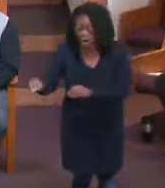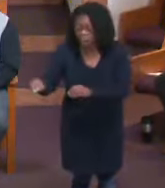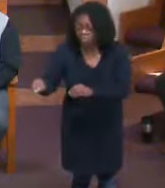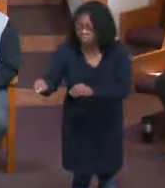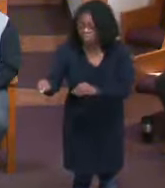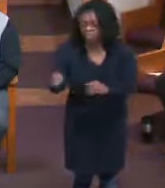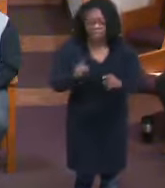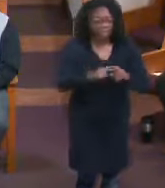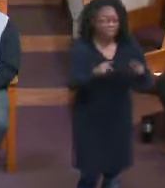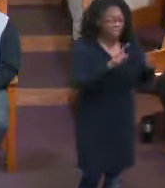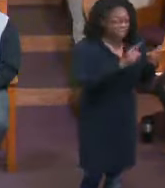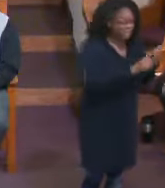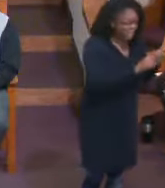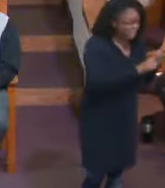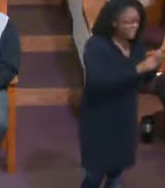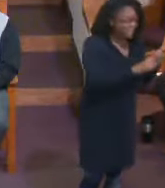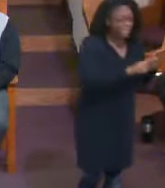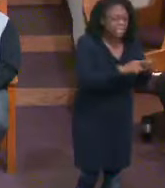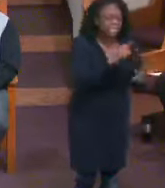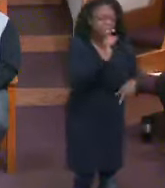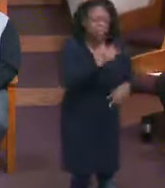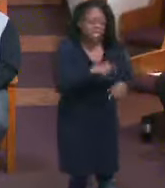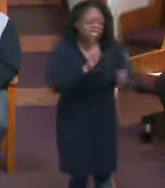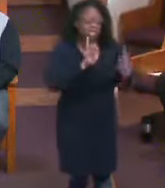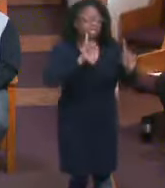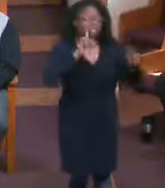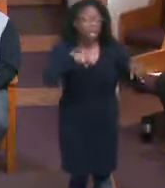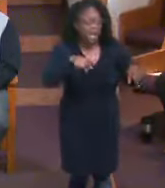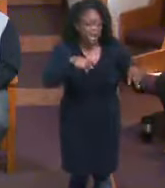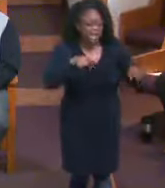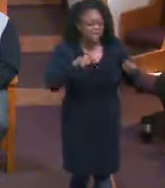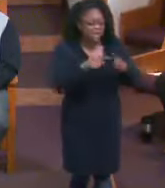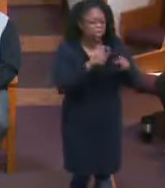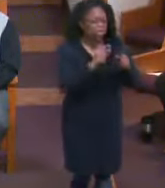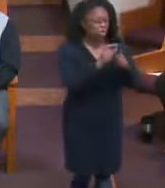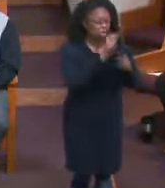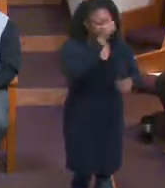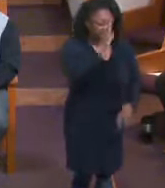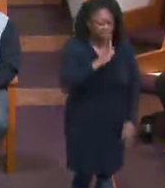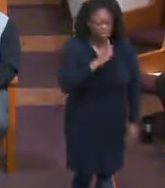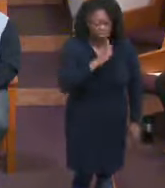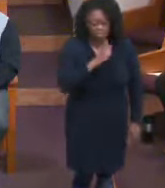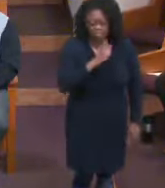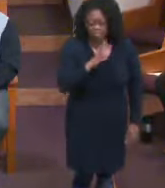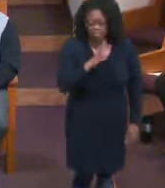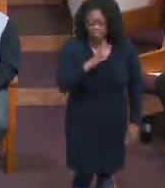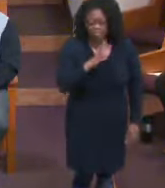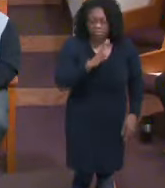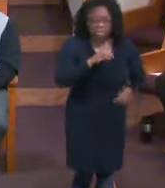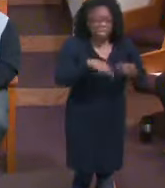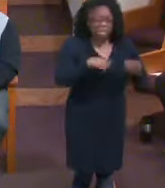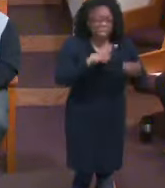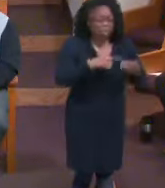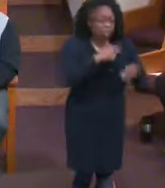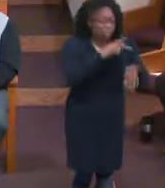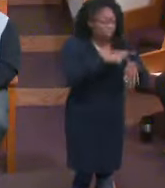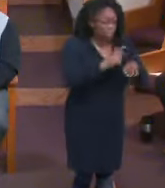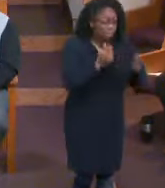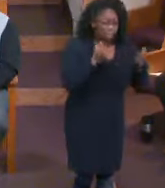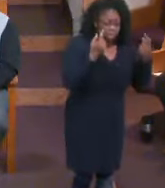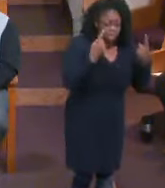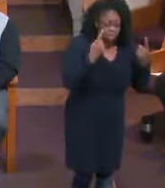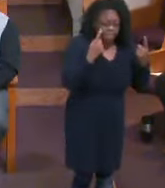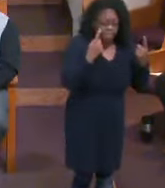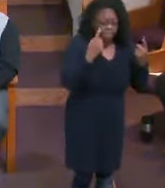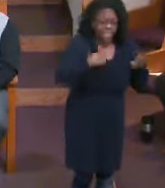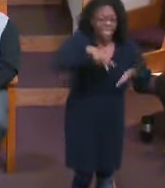But then secondly, you got to respond to the word of God. Once Peter woke up, he